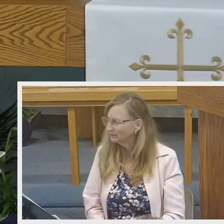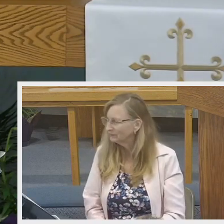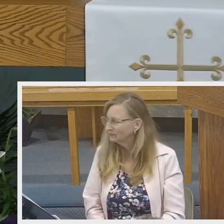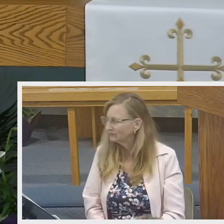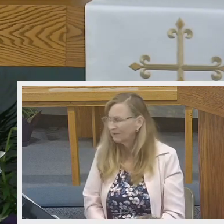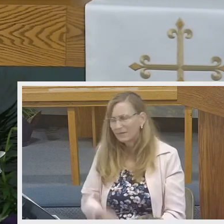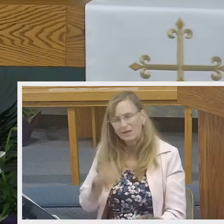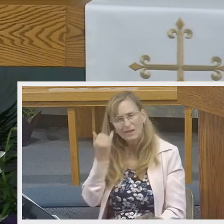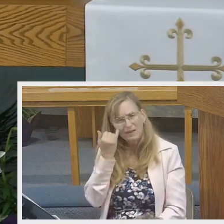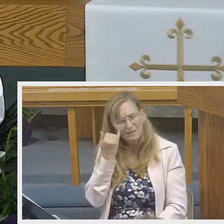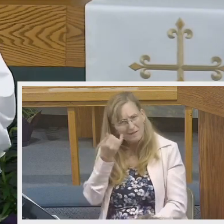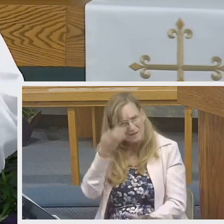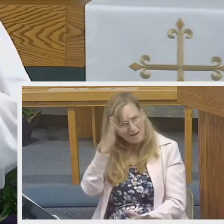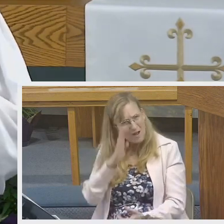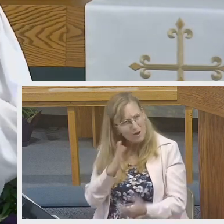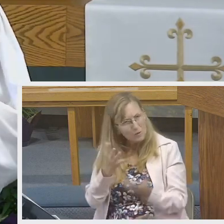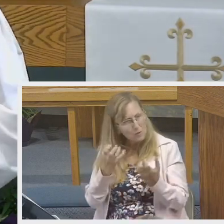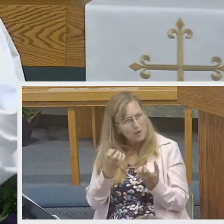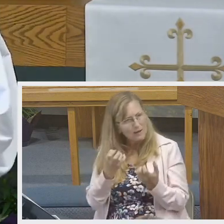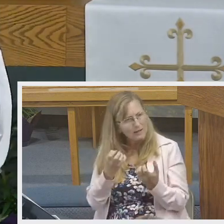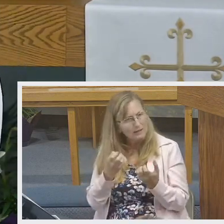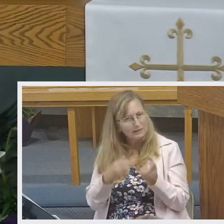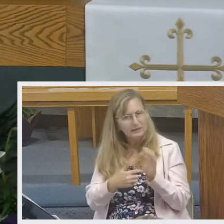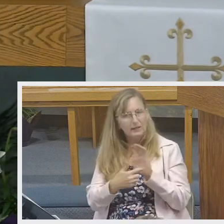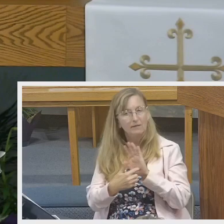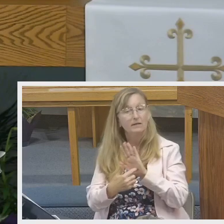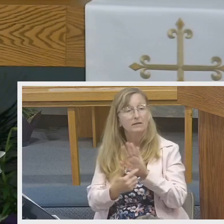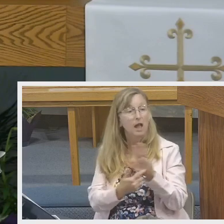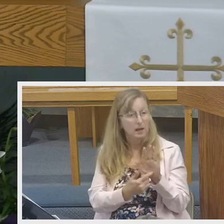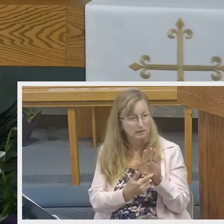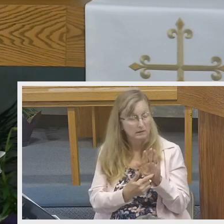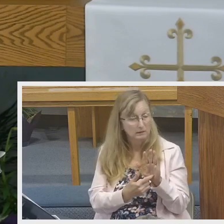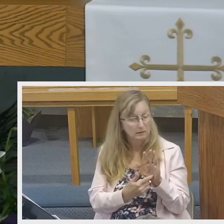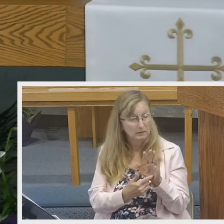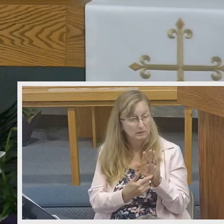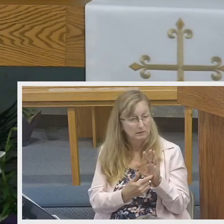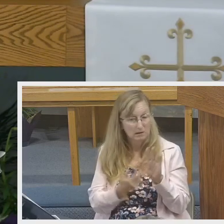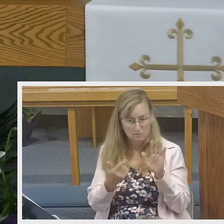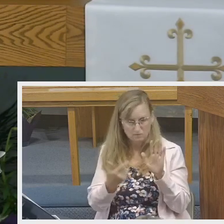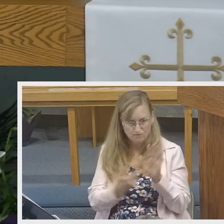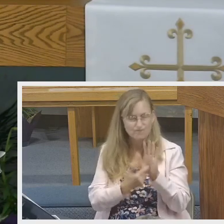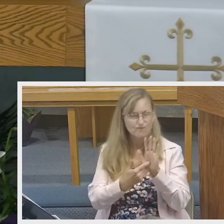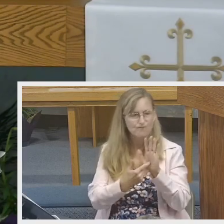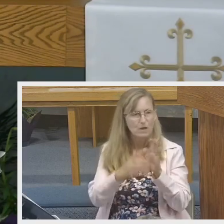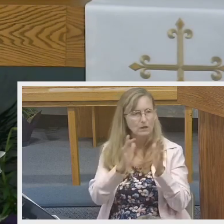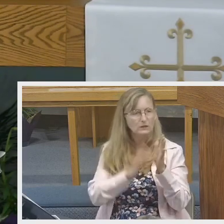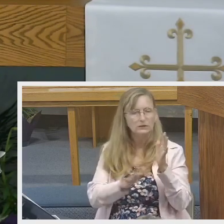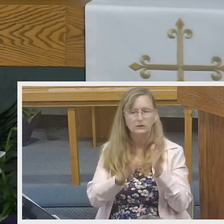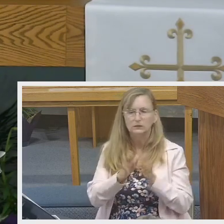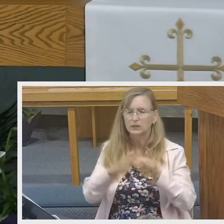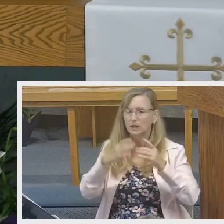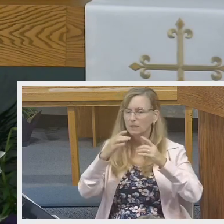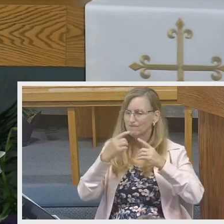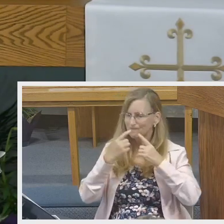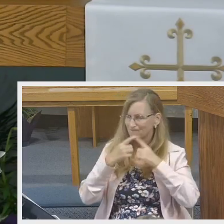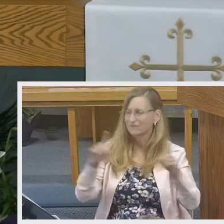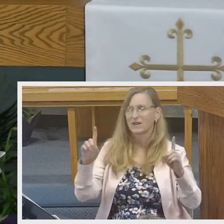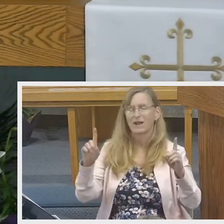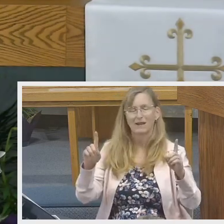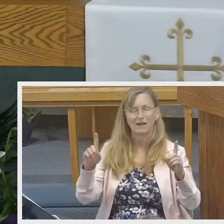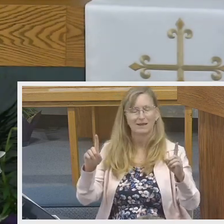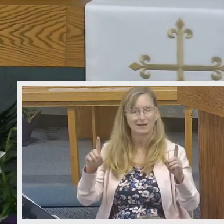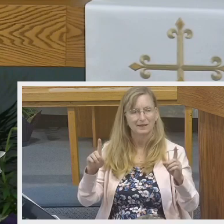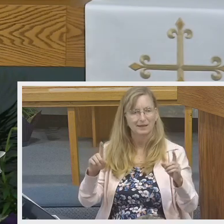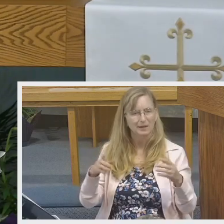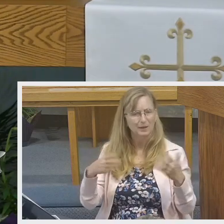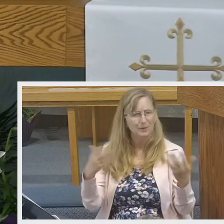If God wanted to give a definitive sign that Jesus was successful, what if